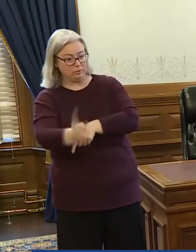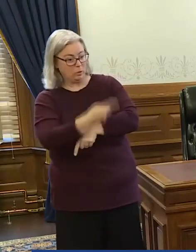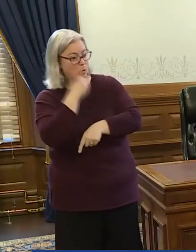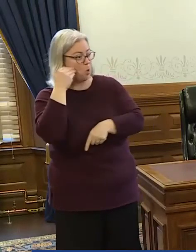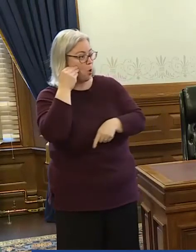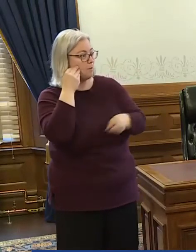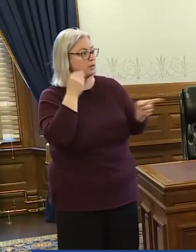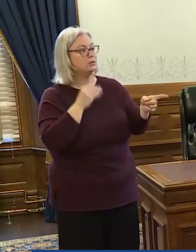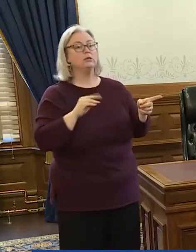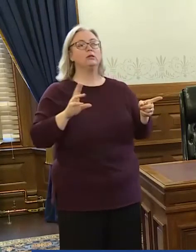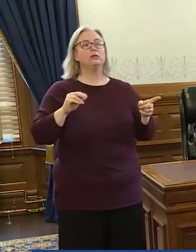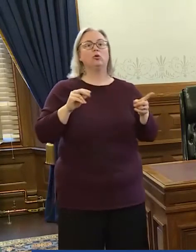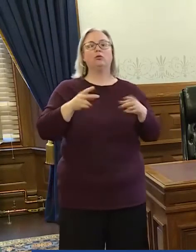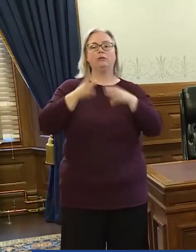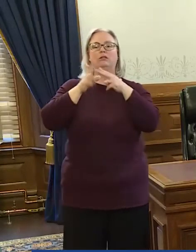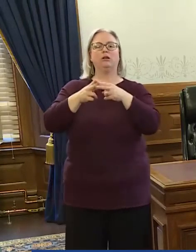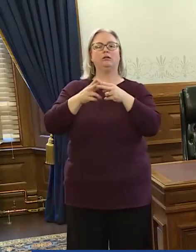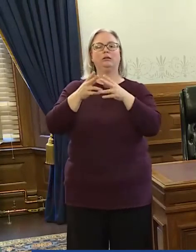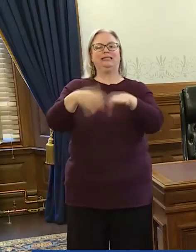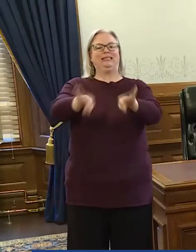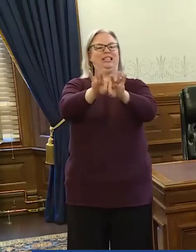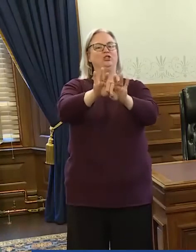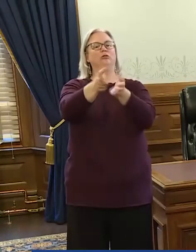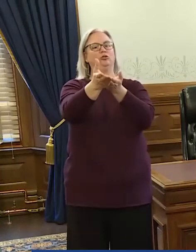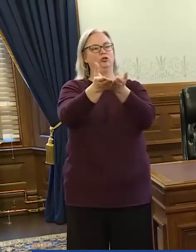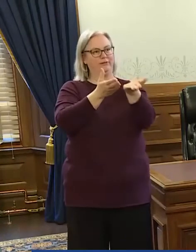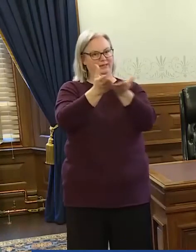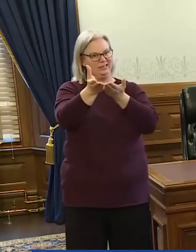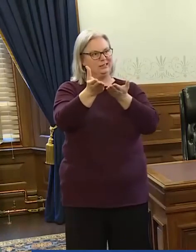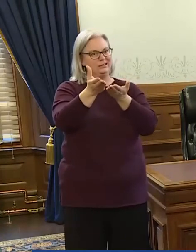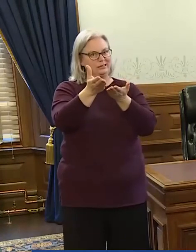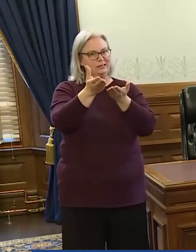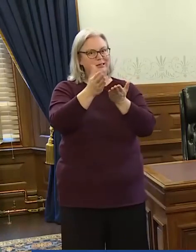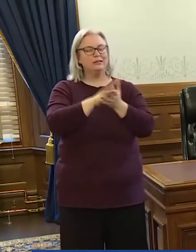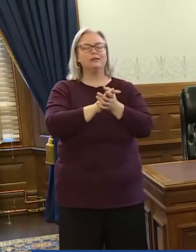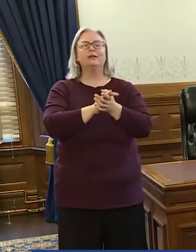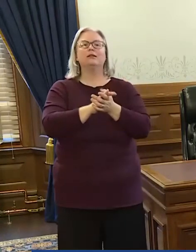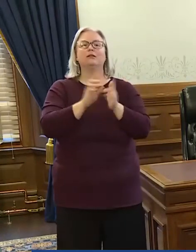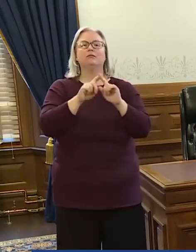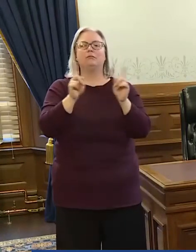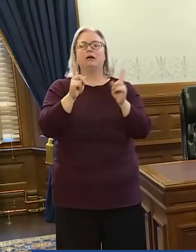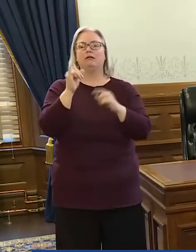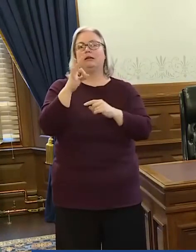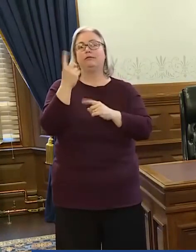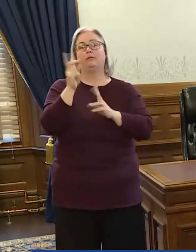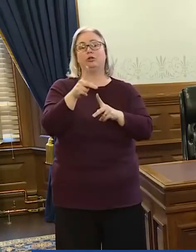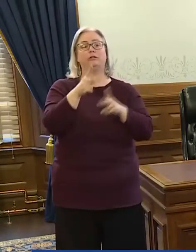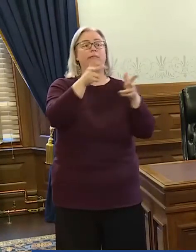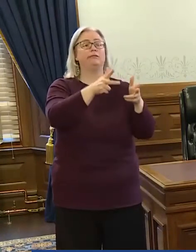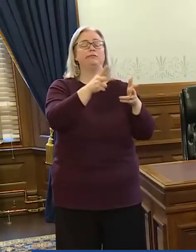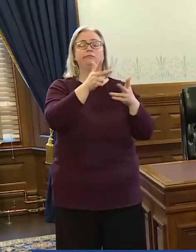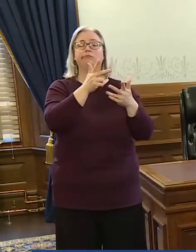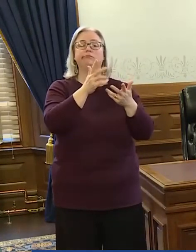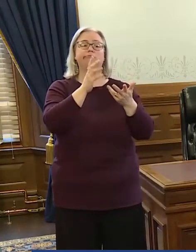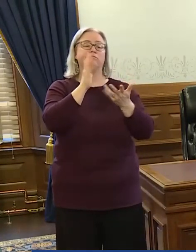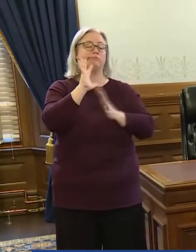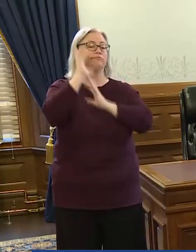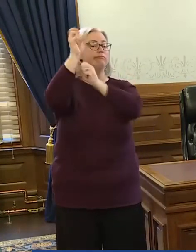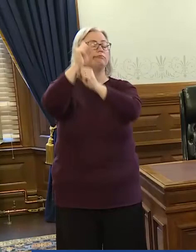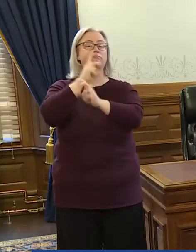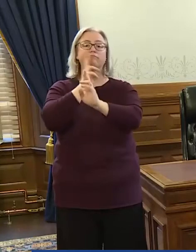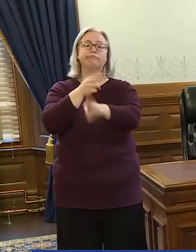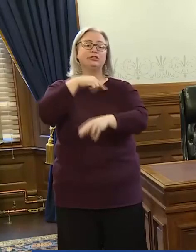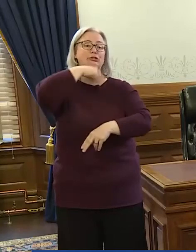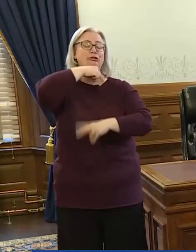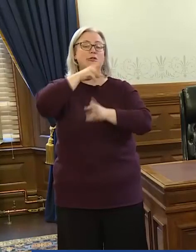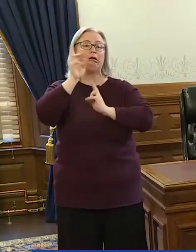No, we wouldn't consider it an essential service. But, you know, if somebody goes out